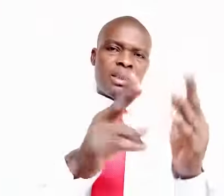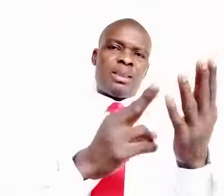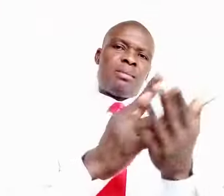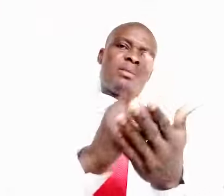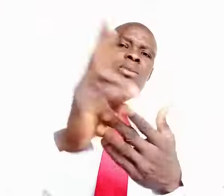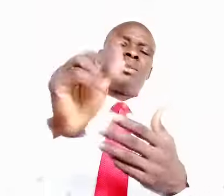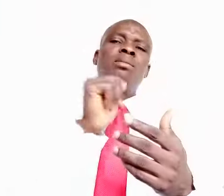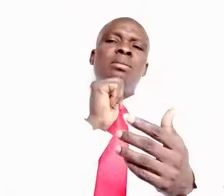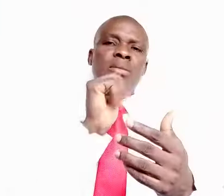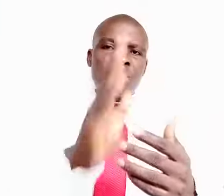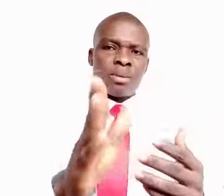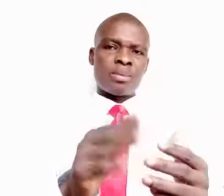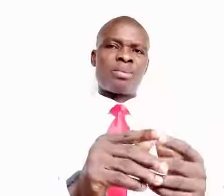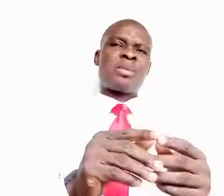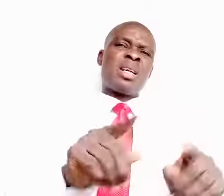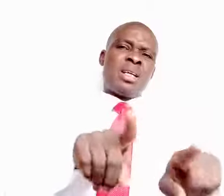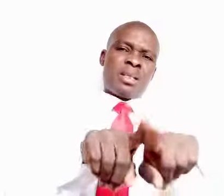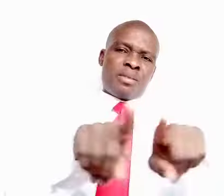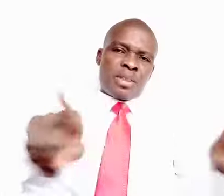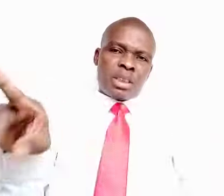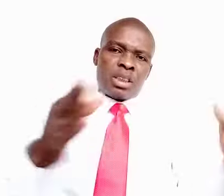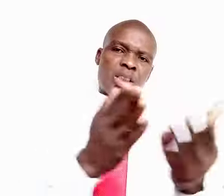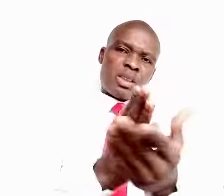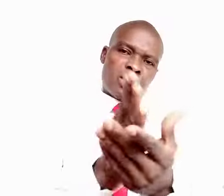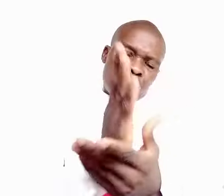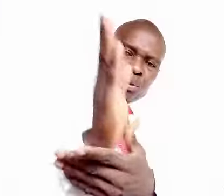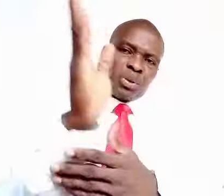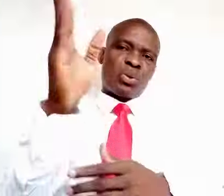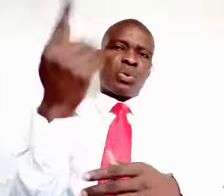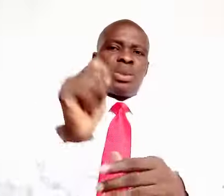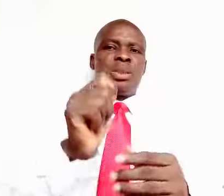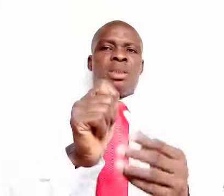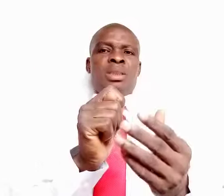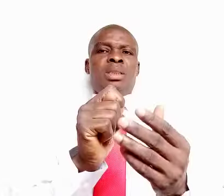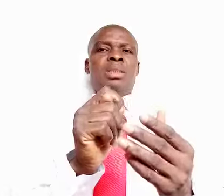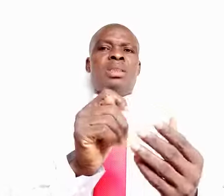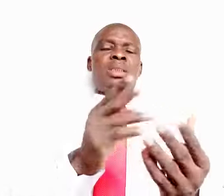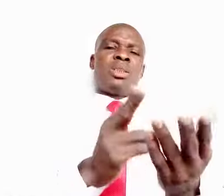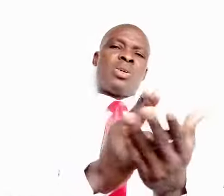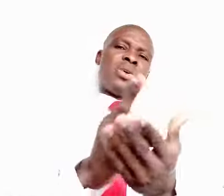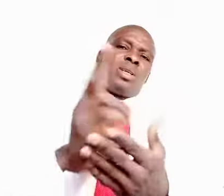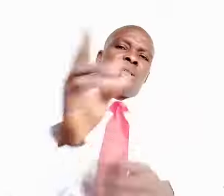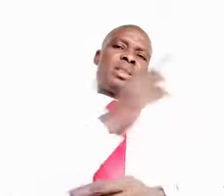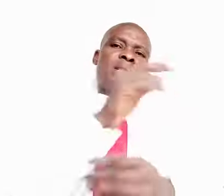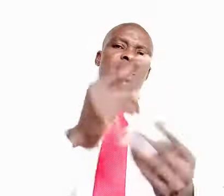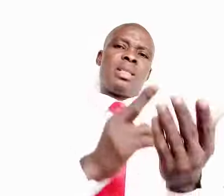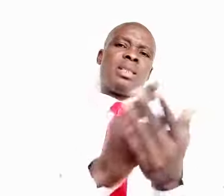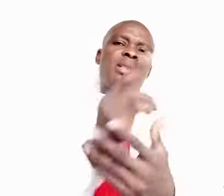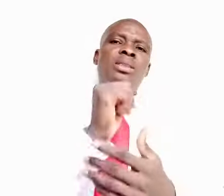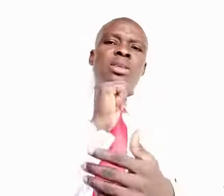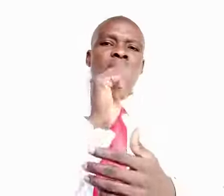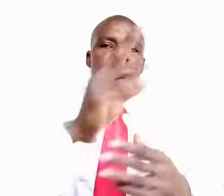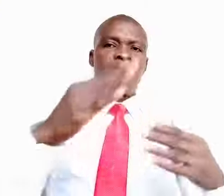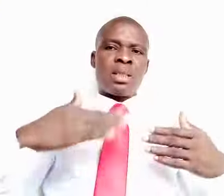between an honest and dishonest person. Enjoy the lesson. What is dishonesty?